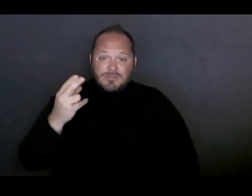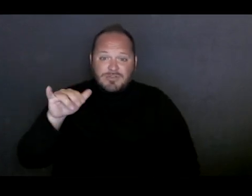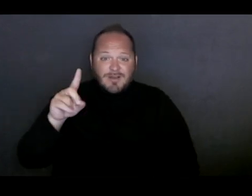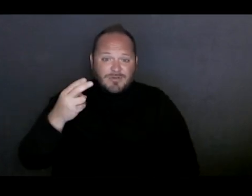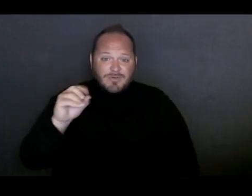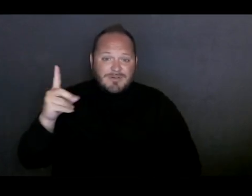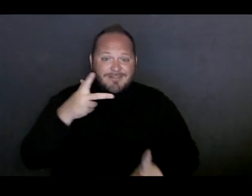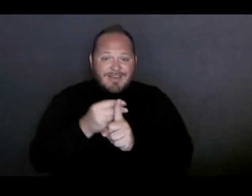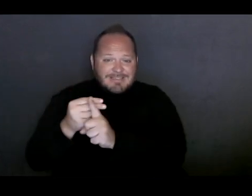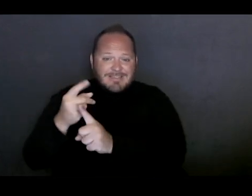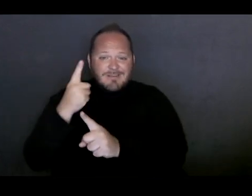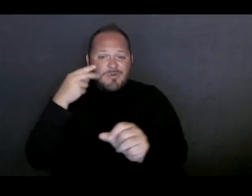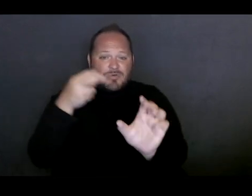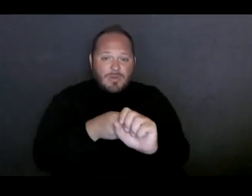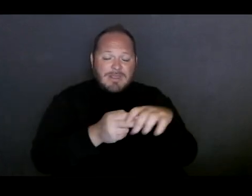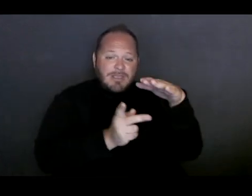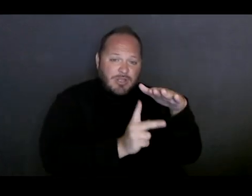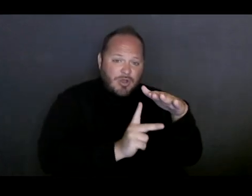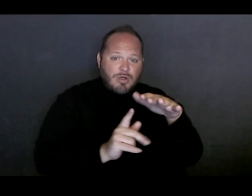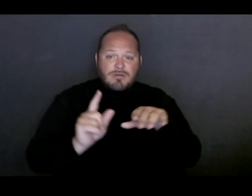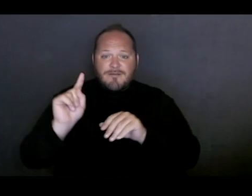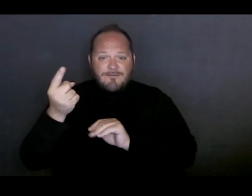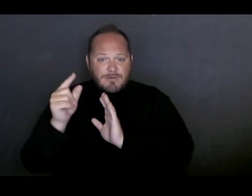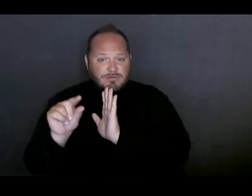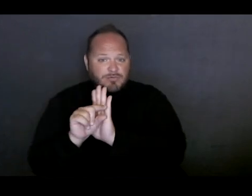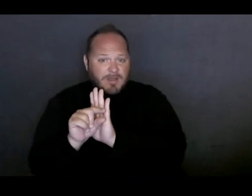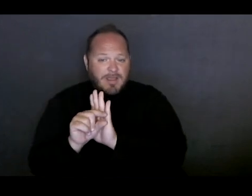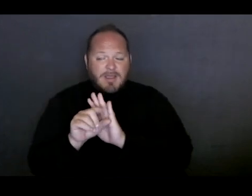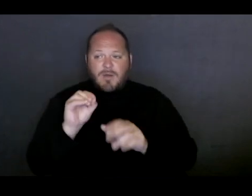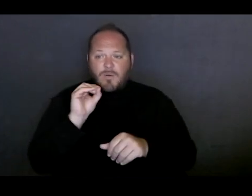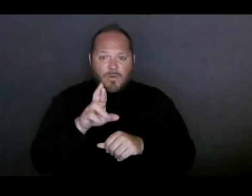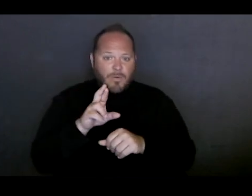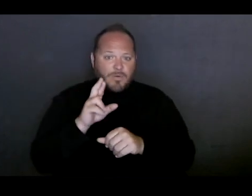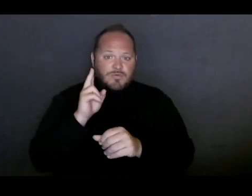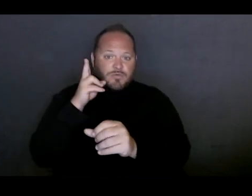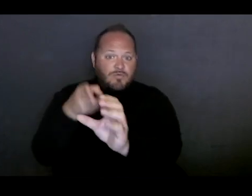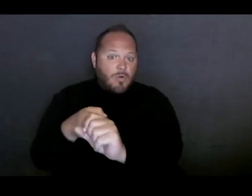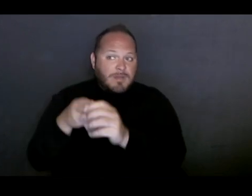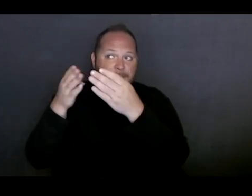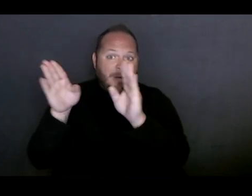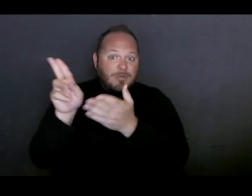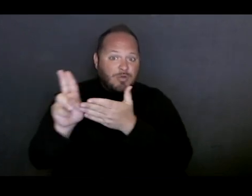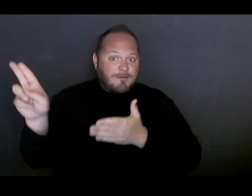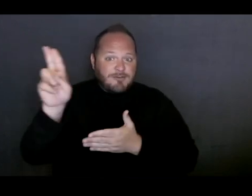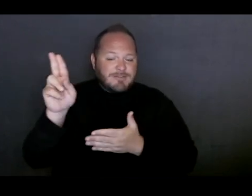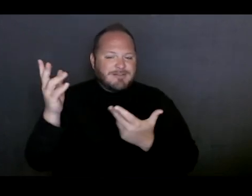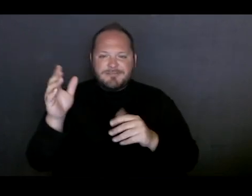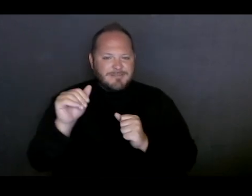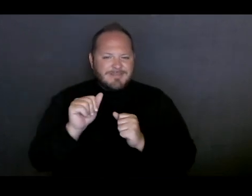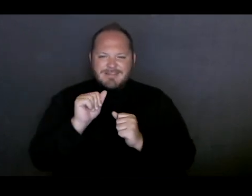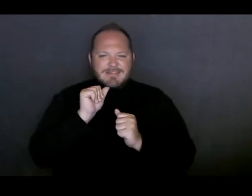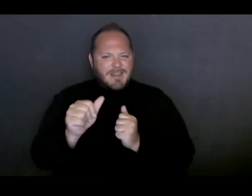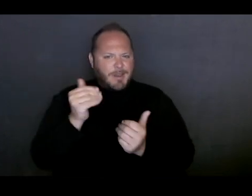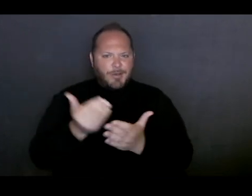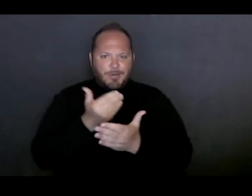grade, or to enroll in a public university. It's not new that we expect people to be vaccinated